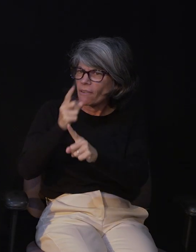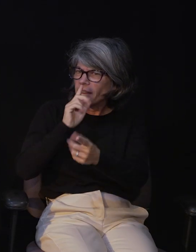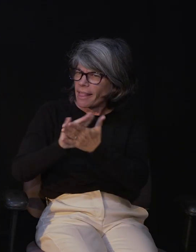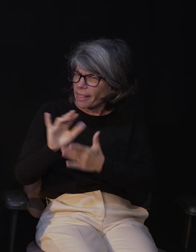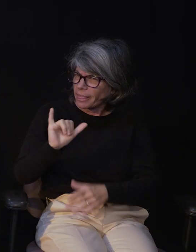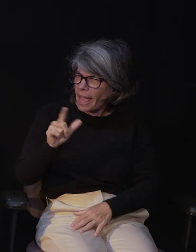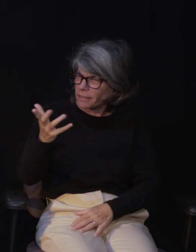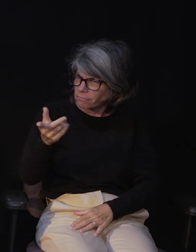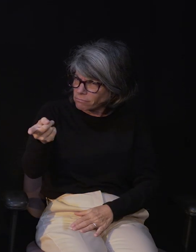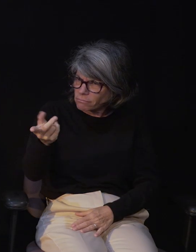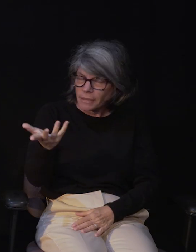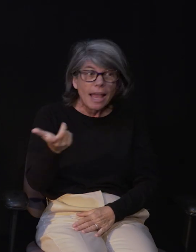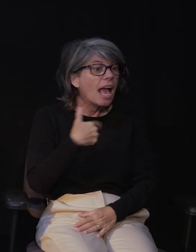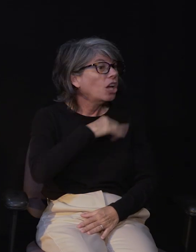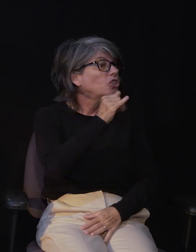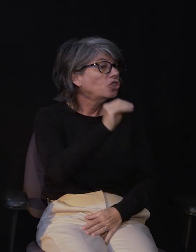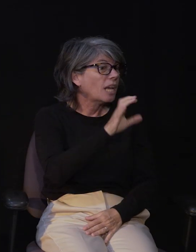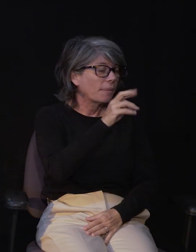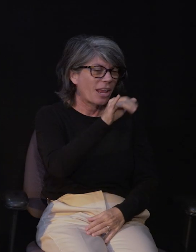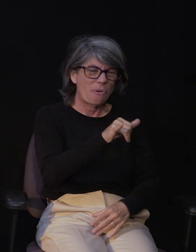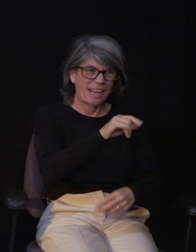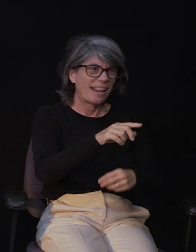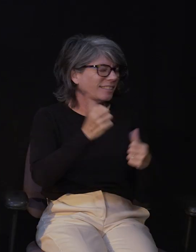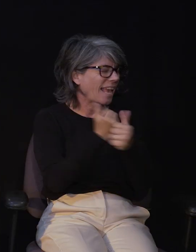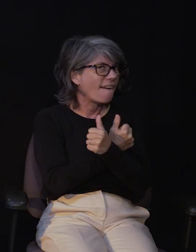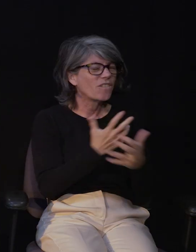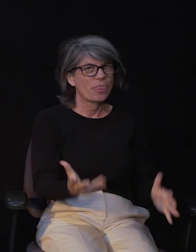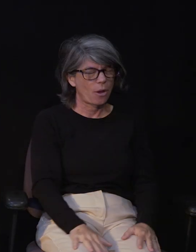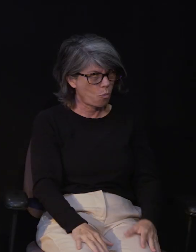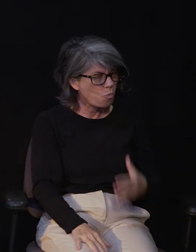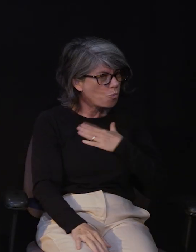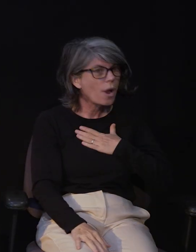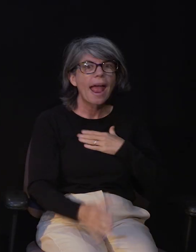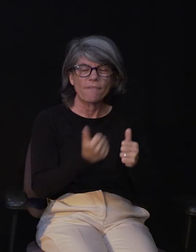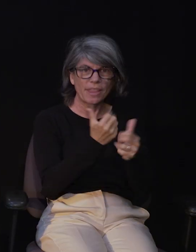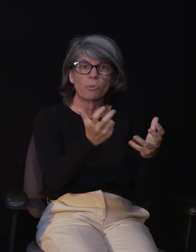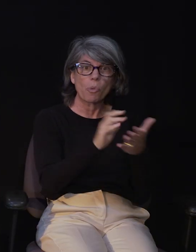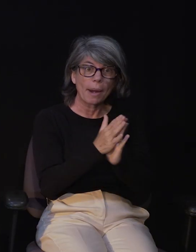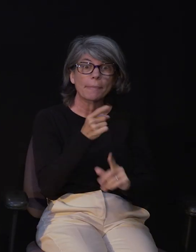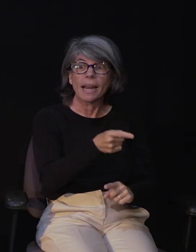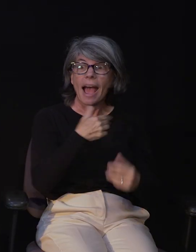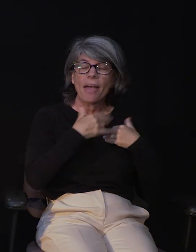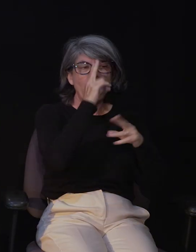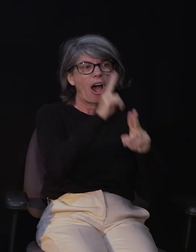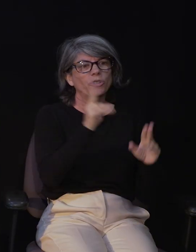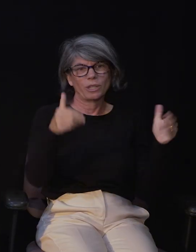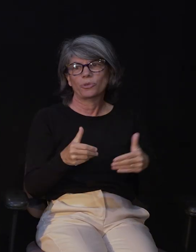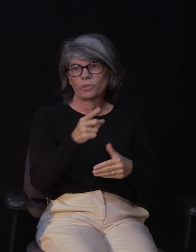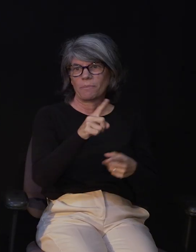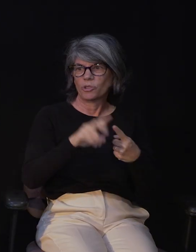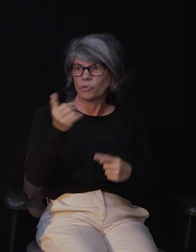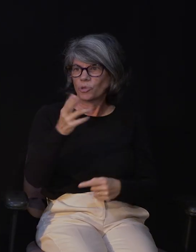Jim Carrey is all that you would want him to be. And I got the honor of introducing him